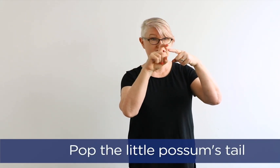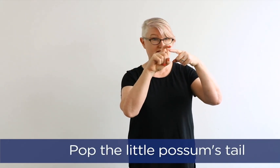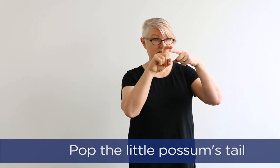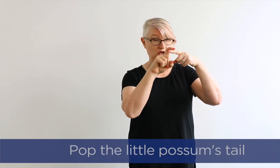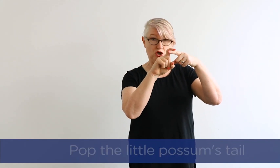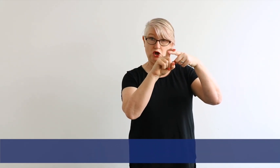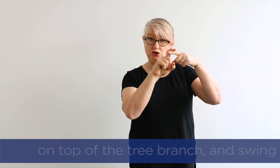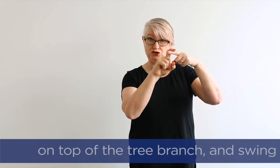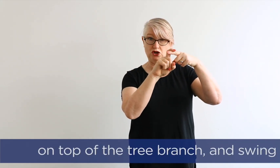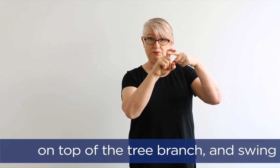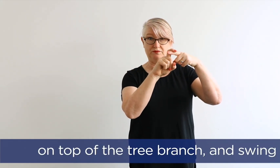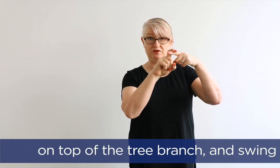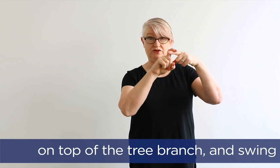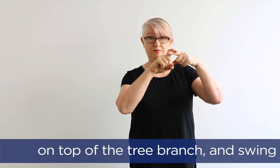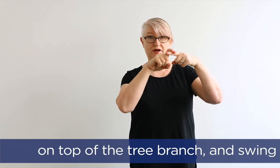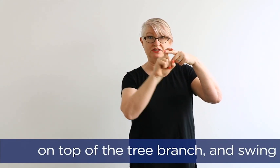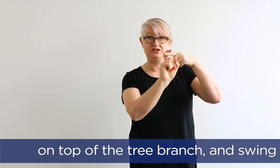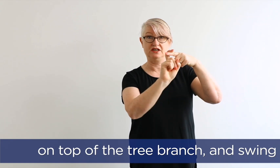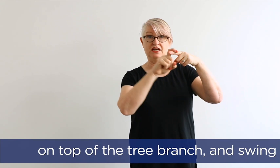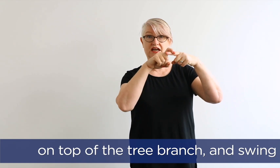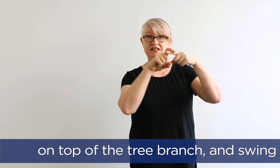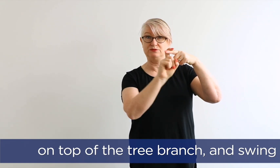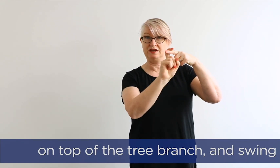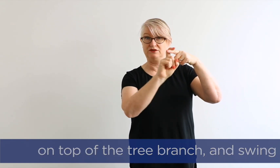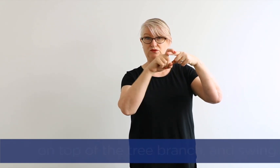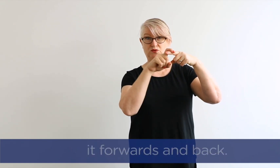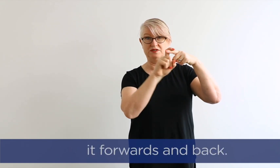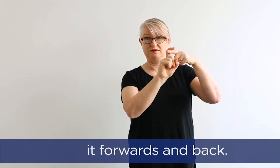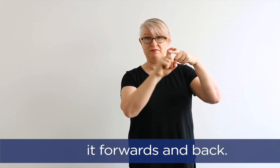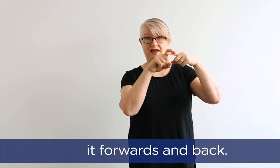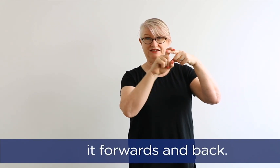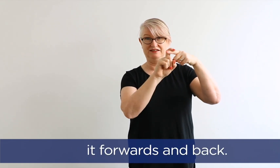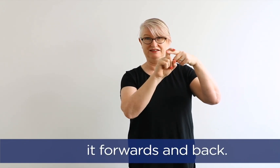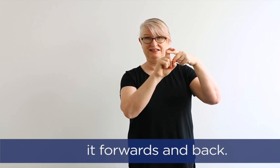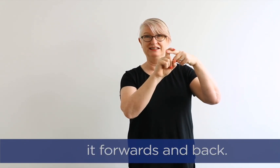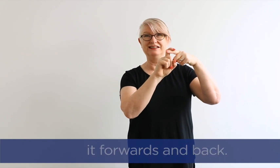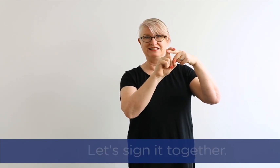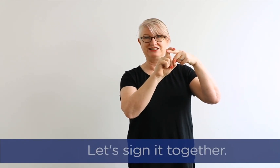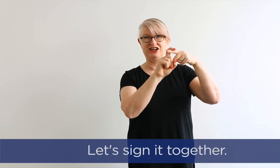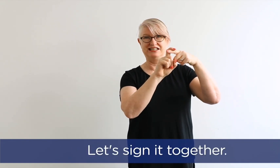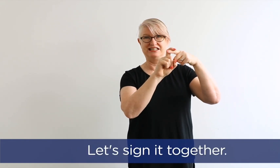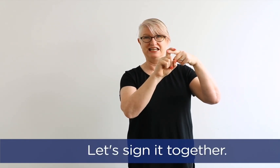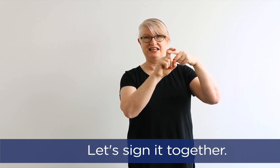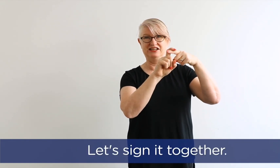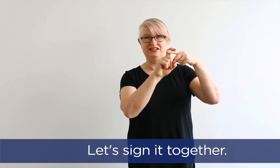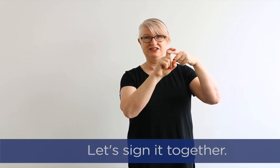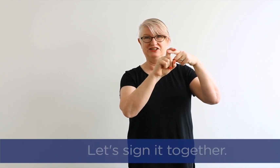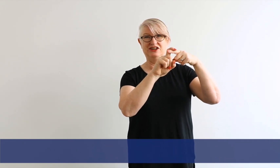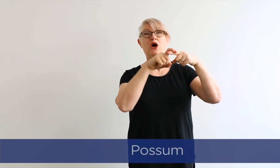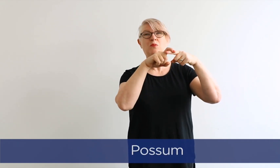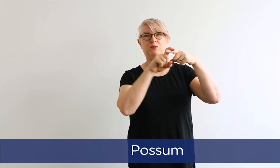tail on top of the tree branch and swing it forwards and back. Let's sign it together.